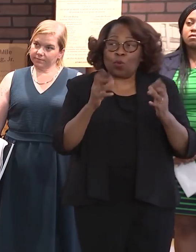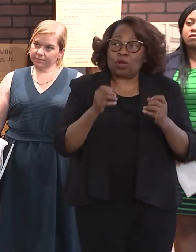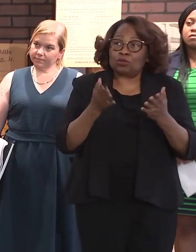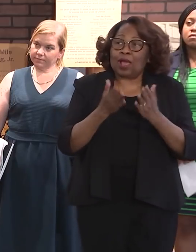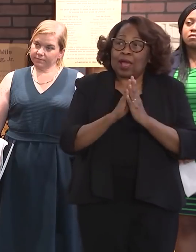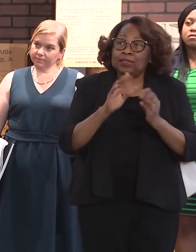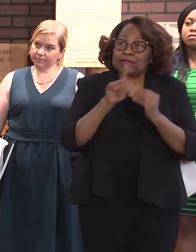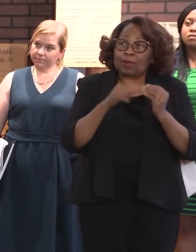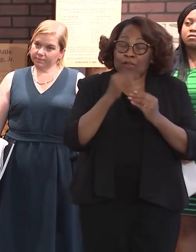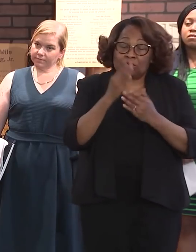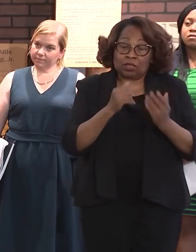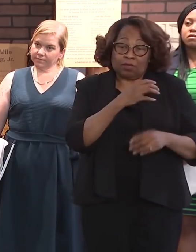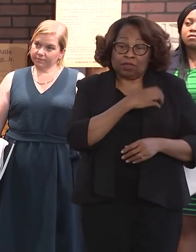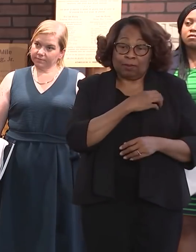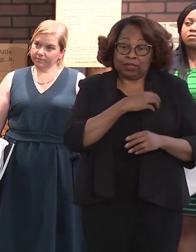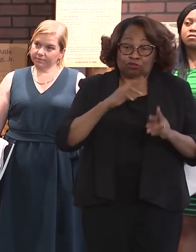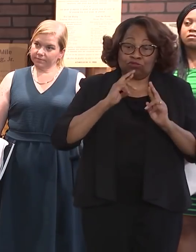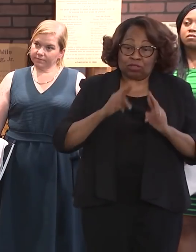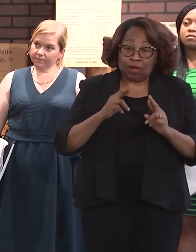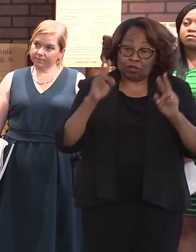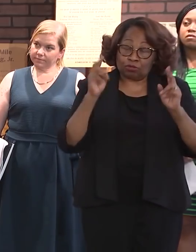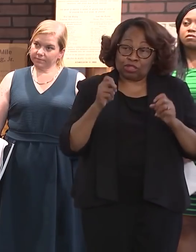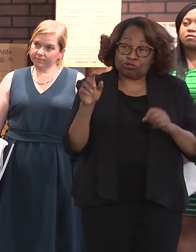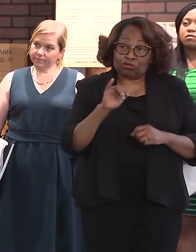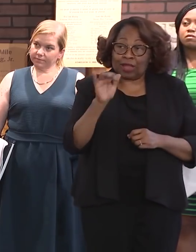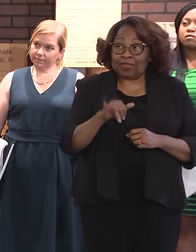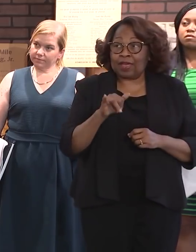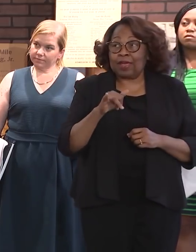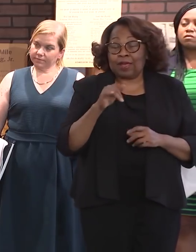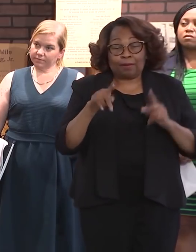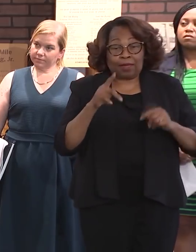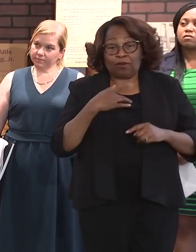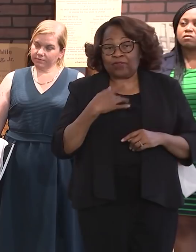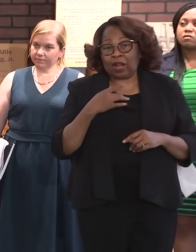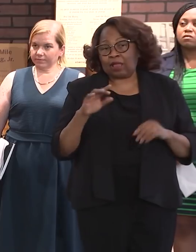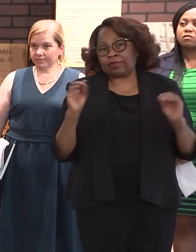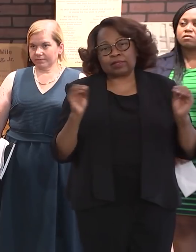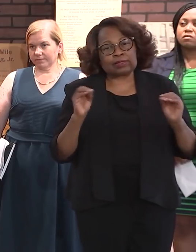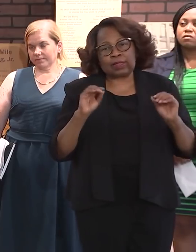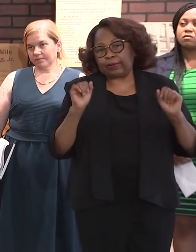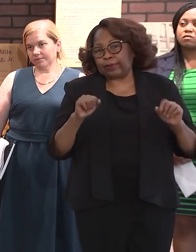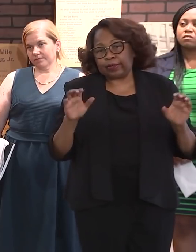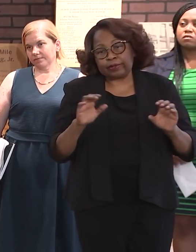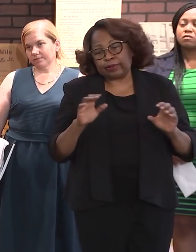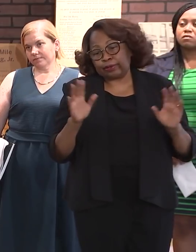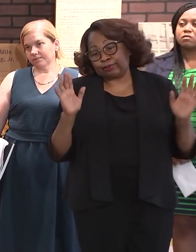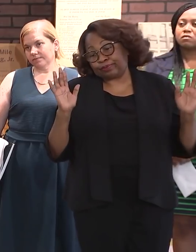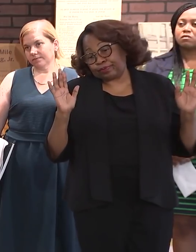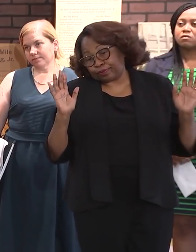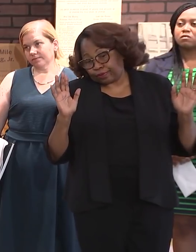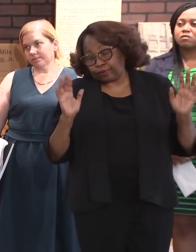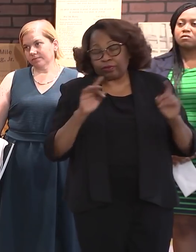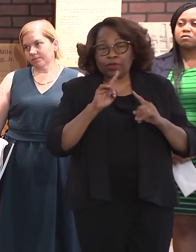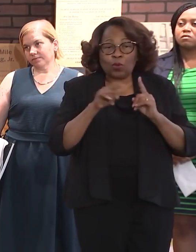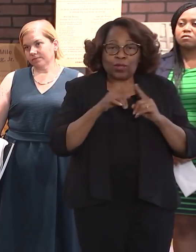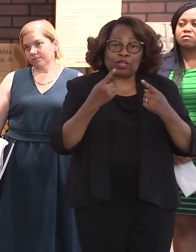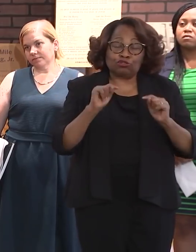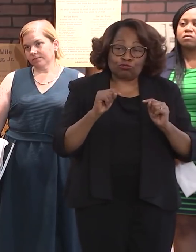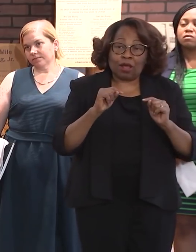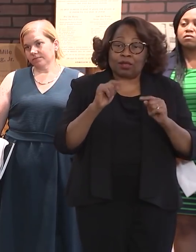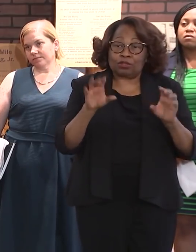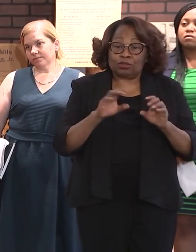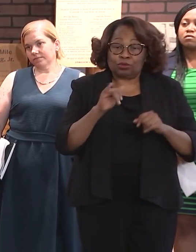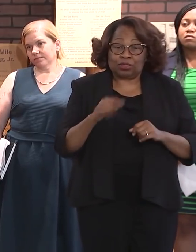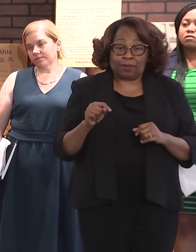some of the police response to issues like that, where it feels, residents feel like there's nothing that they can do, even when they do try to take a stand.